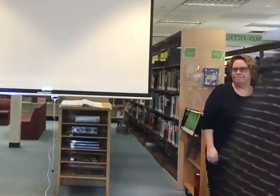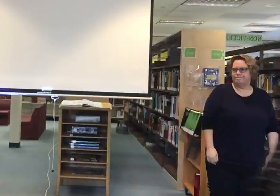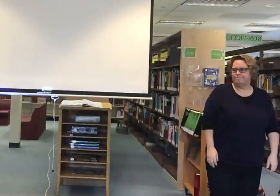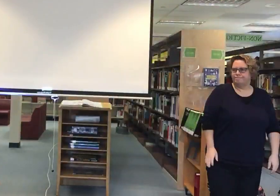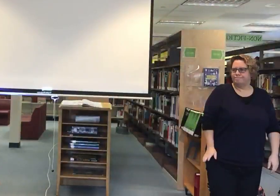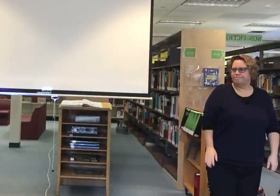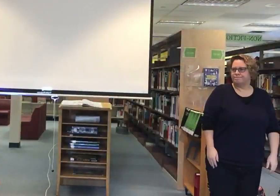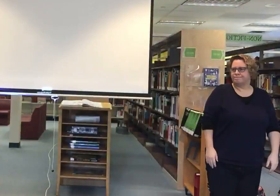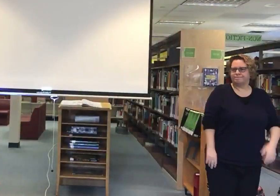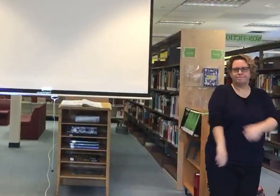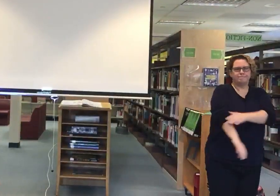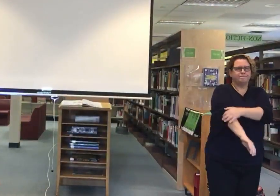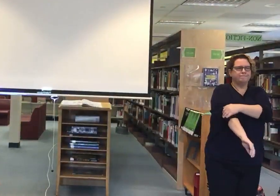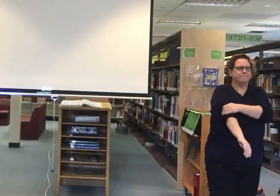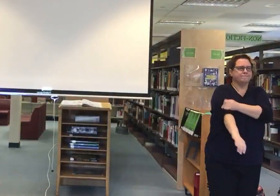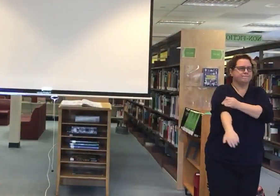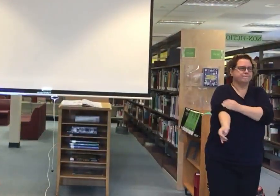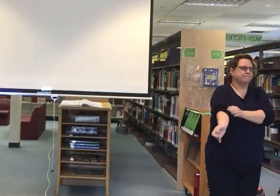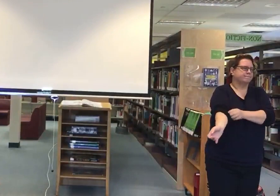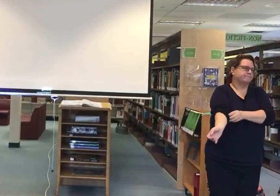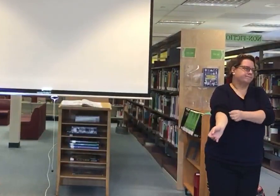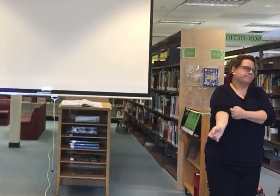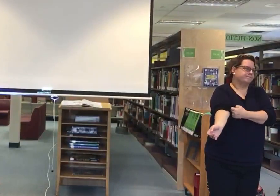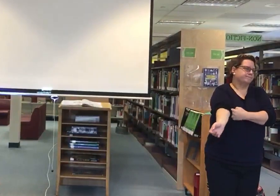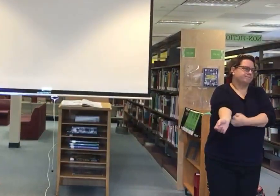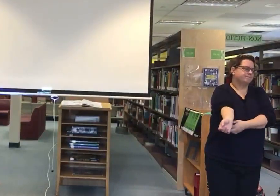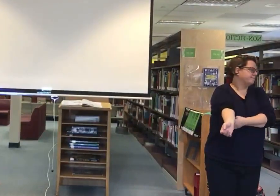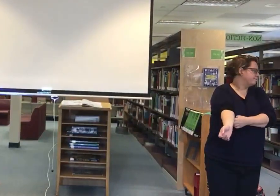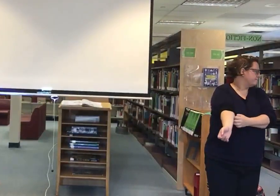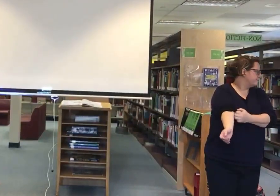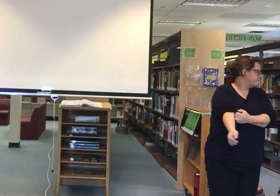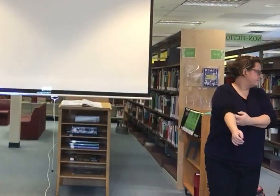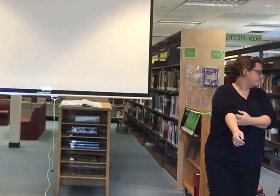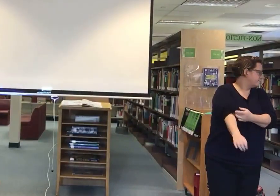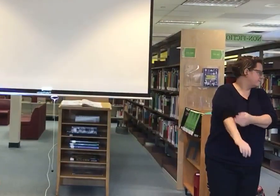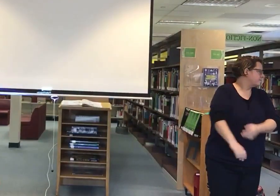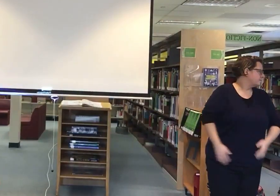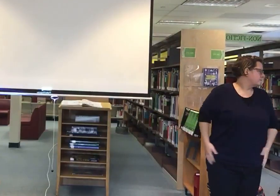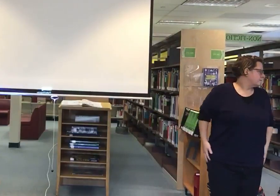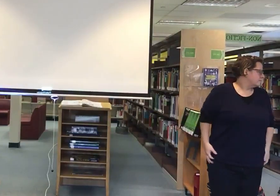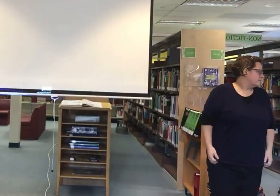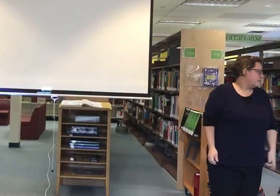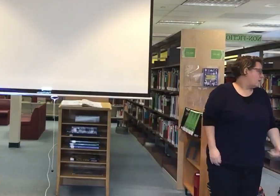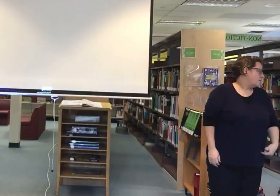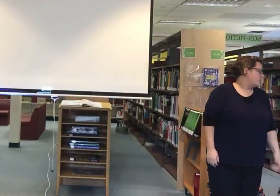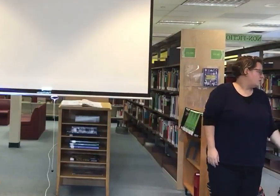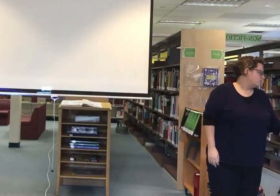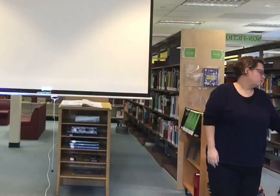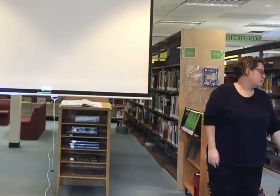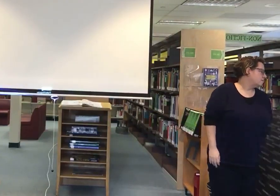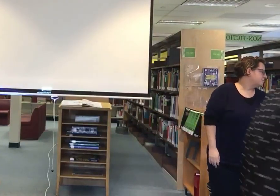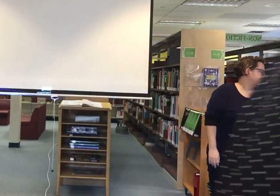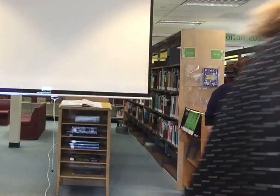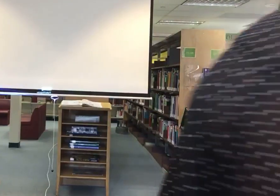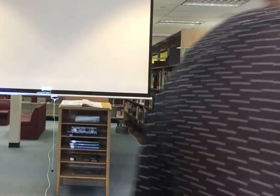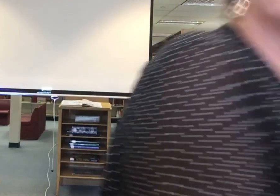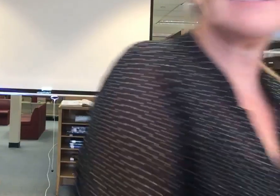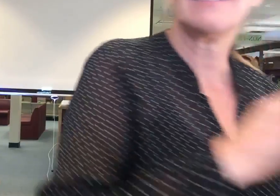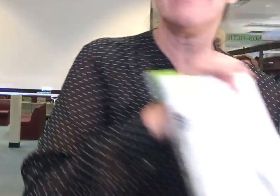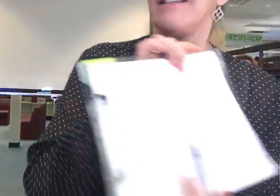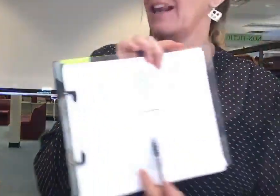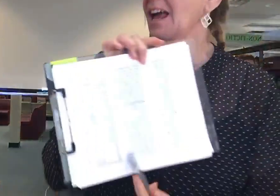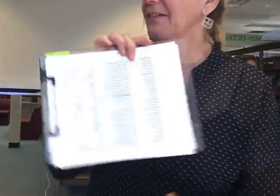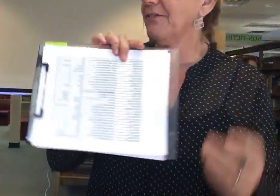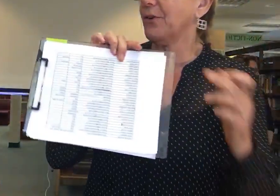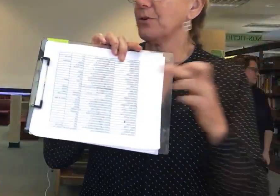See if they're awake on there. You're welcome. Maybe something back. then I'm